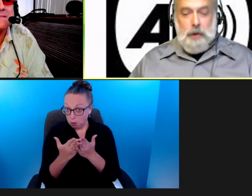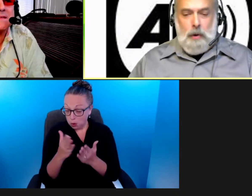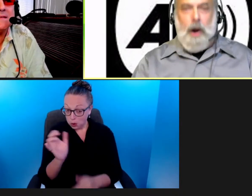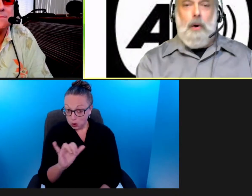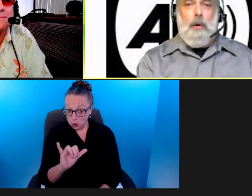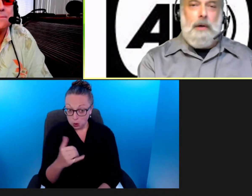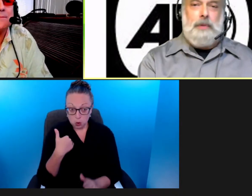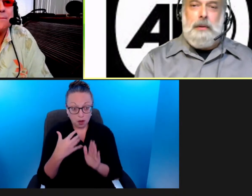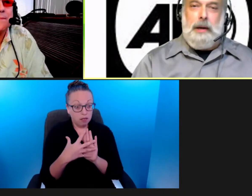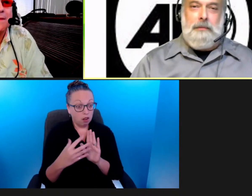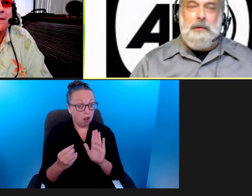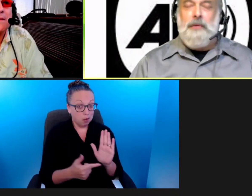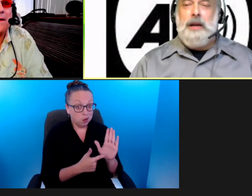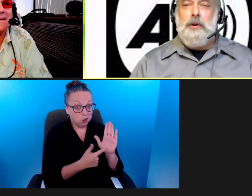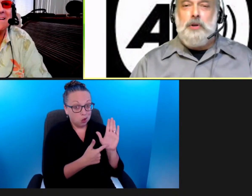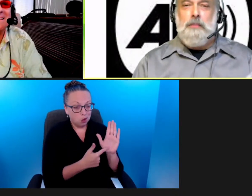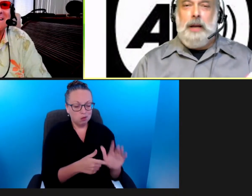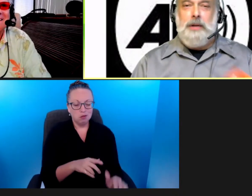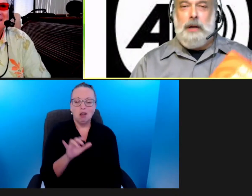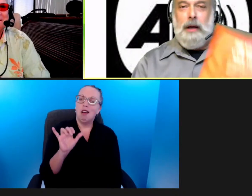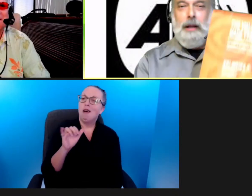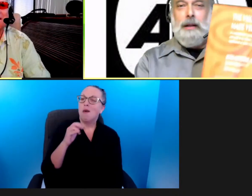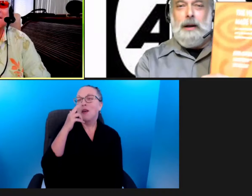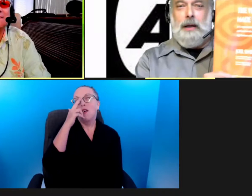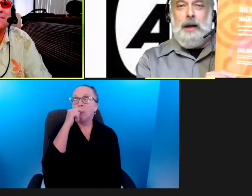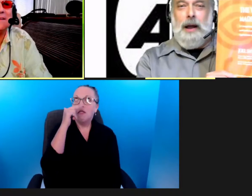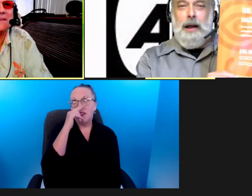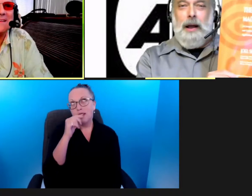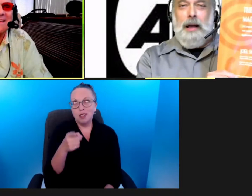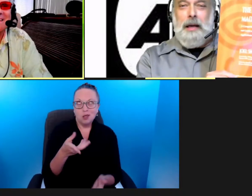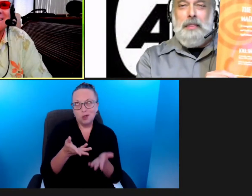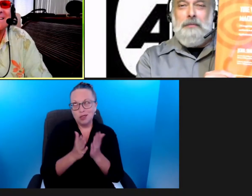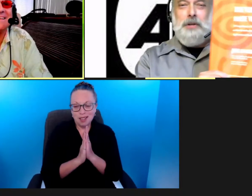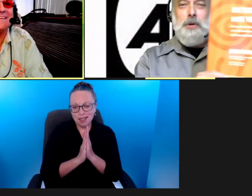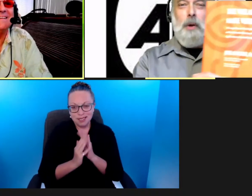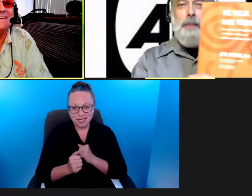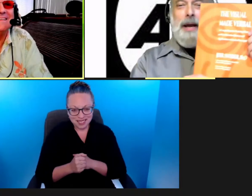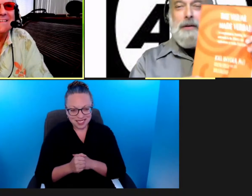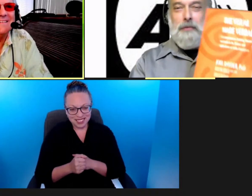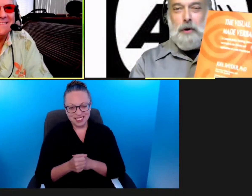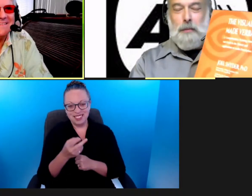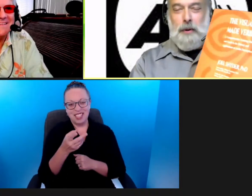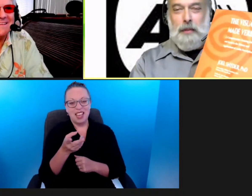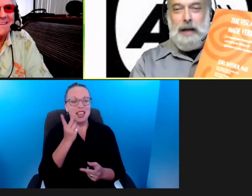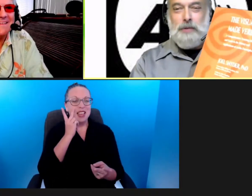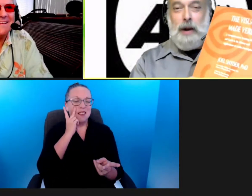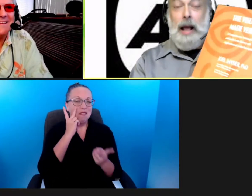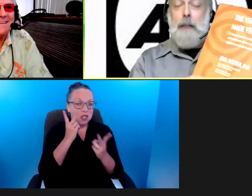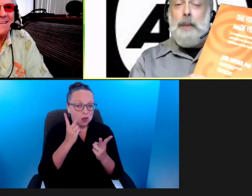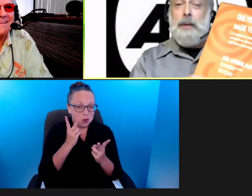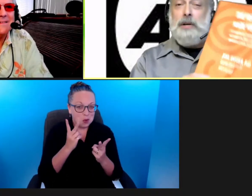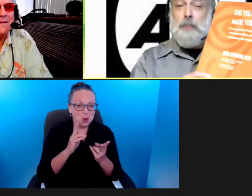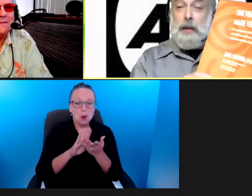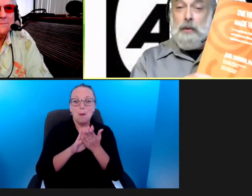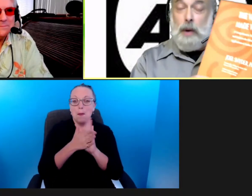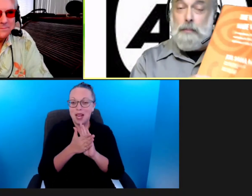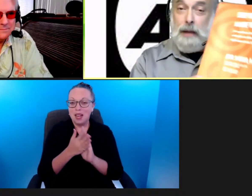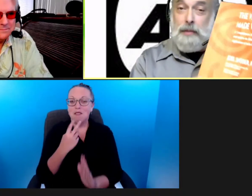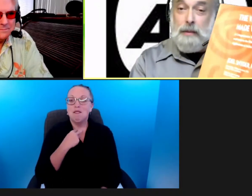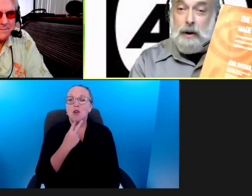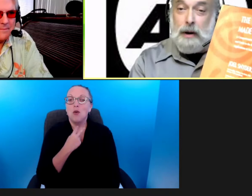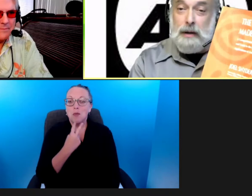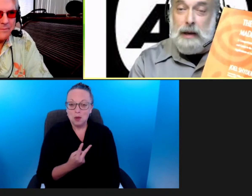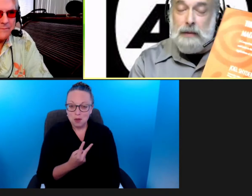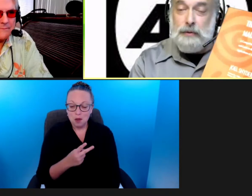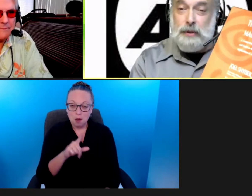I do. Oh, funny you should mention. Funny, Look at there. The Visual Made Verbal, that's right. Published, by the way, by